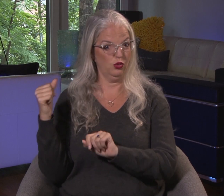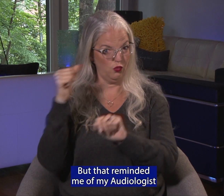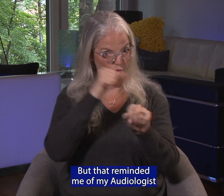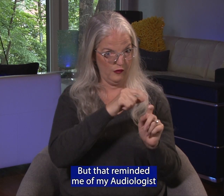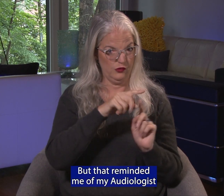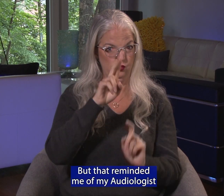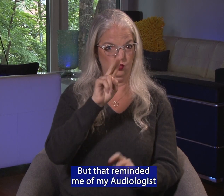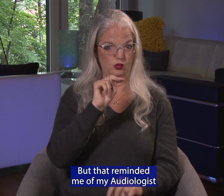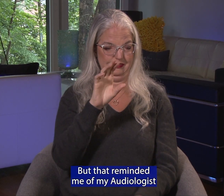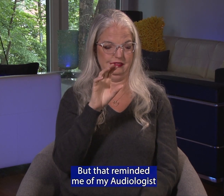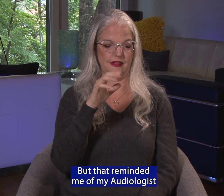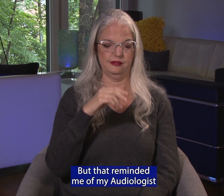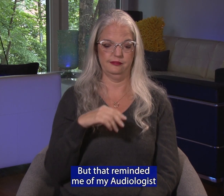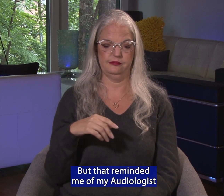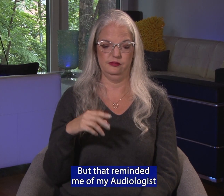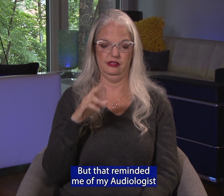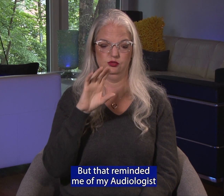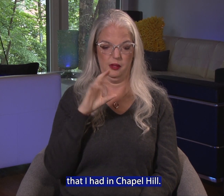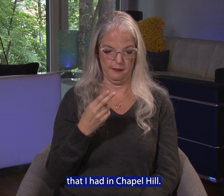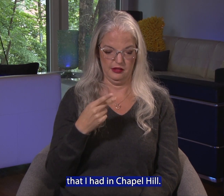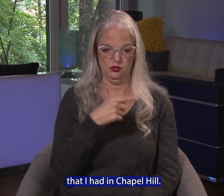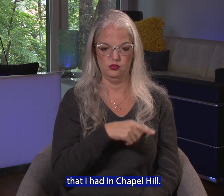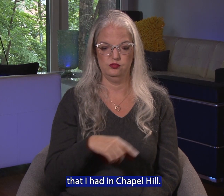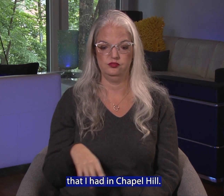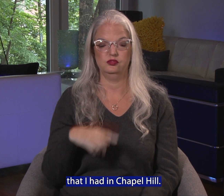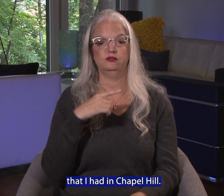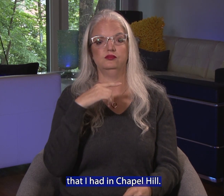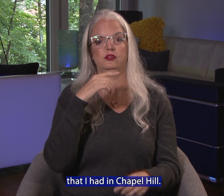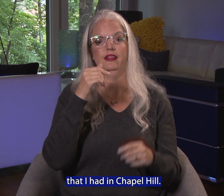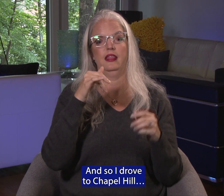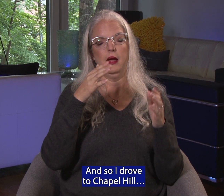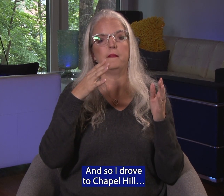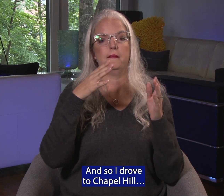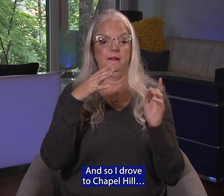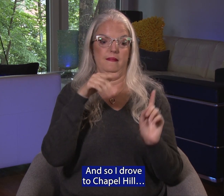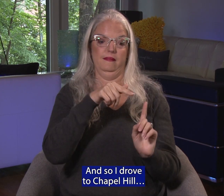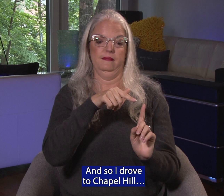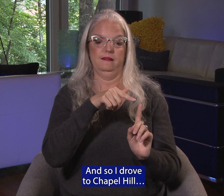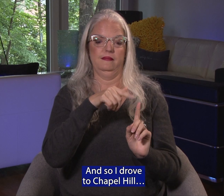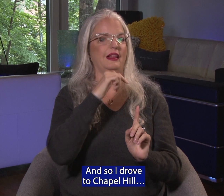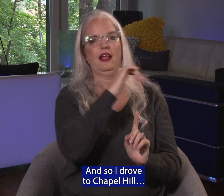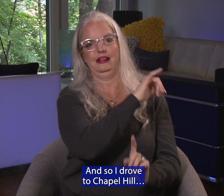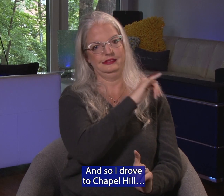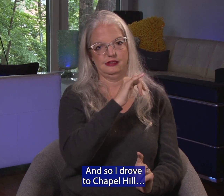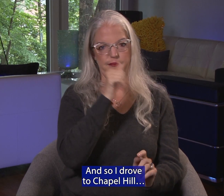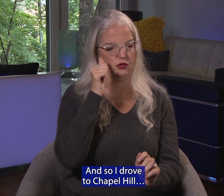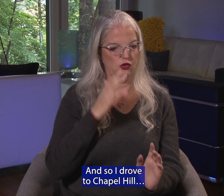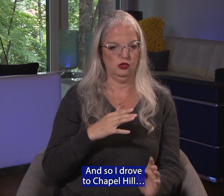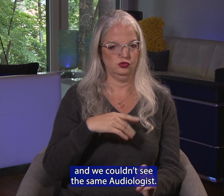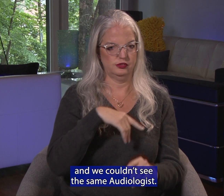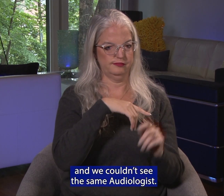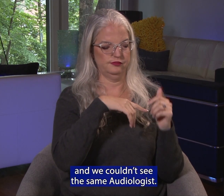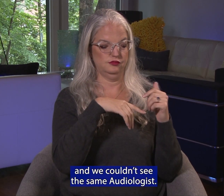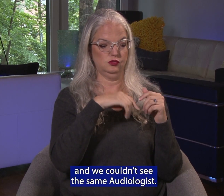But that reminded me of my audiologist that I had in Chapel Hill, and so I drove to Chapel Hill, and we couldn't see the